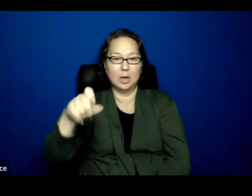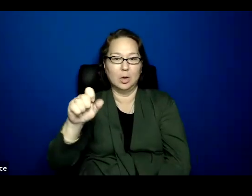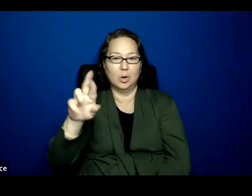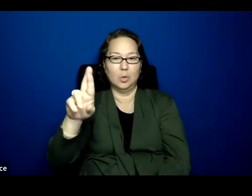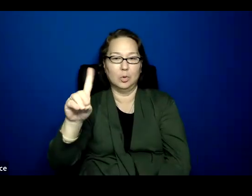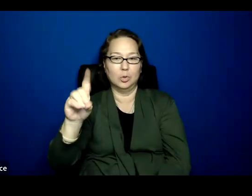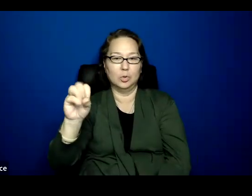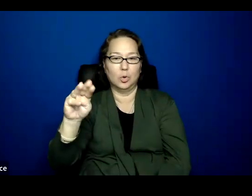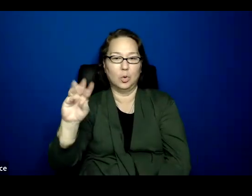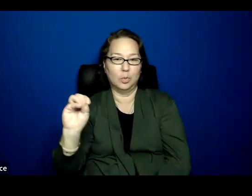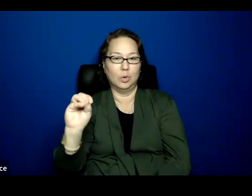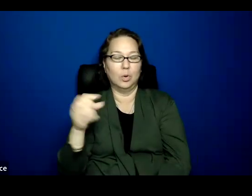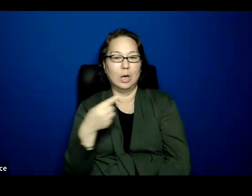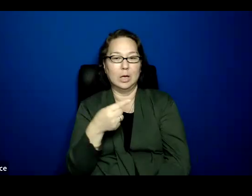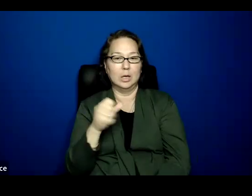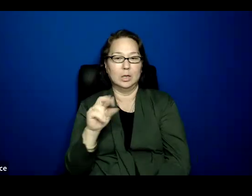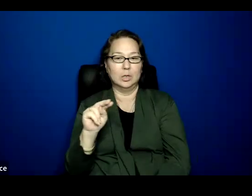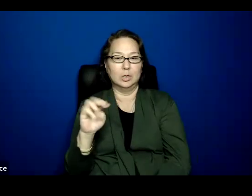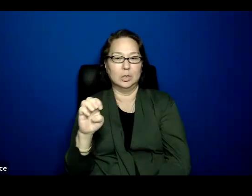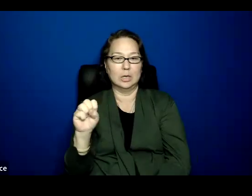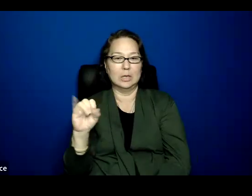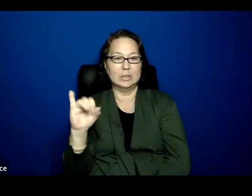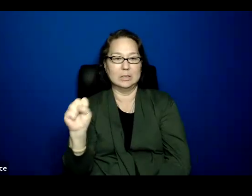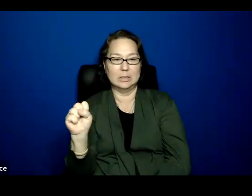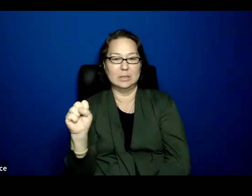Noreen Kelly, and Shakira Reed.